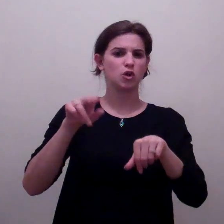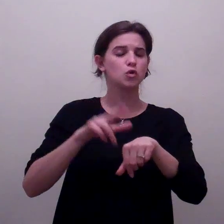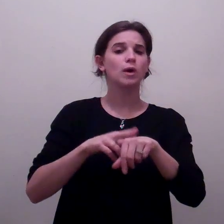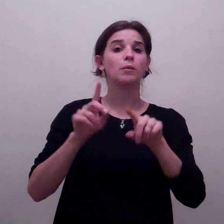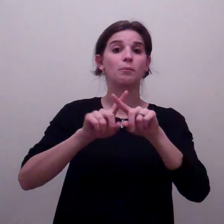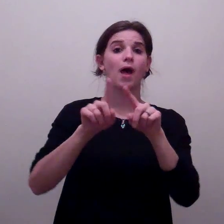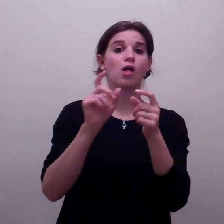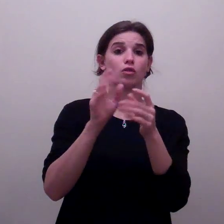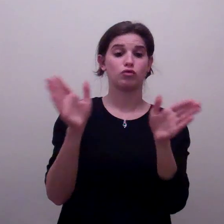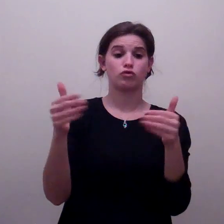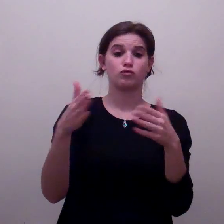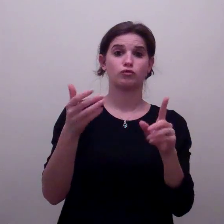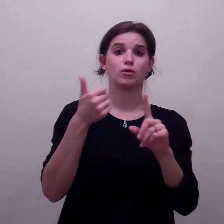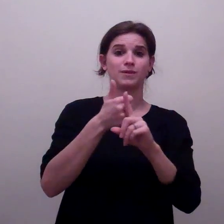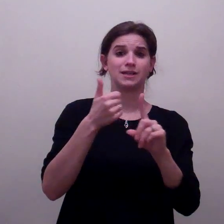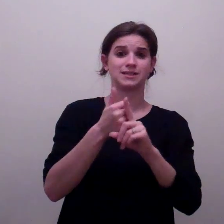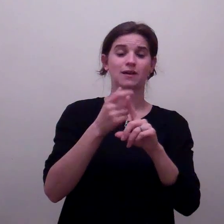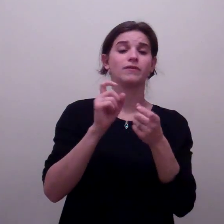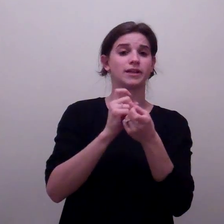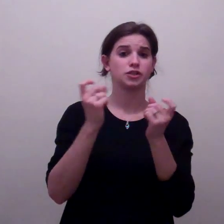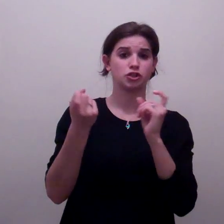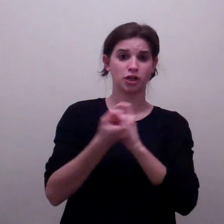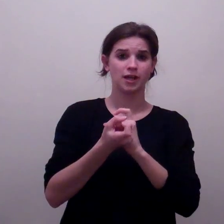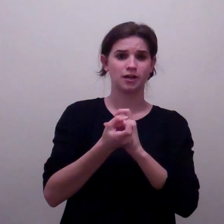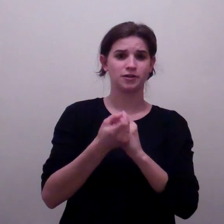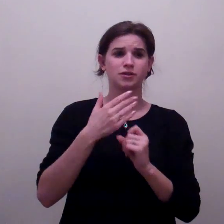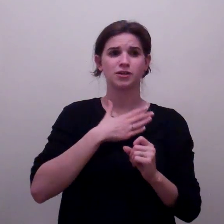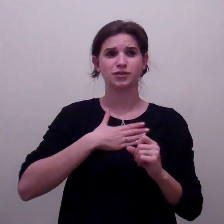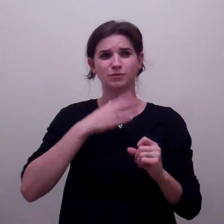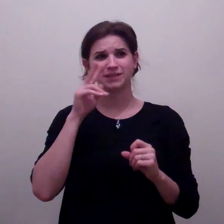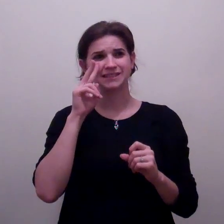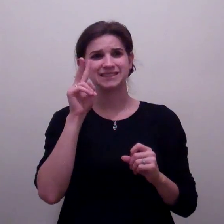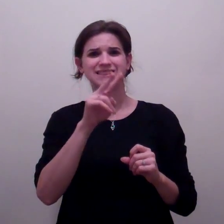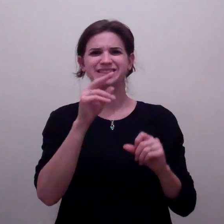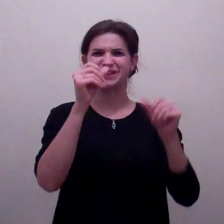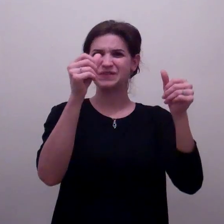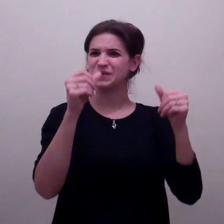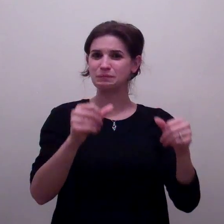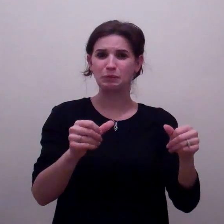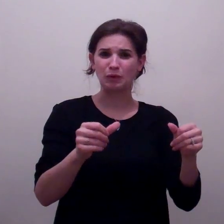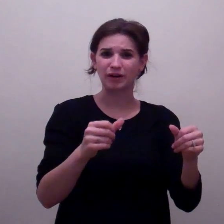new information. I guess they are remodeling or something on the second floor.